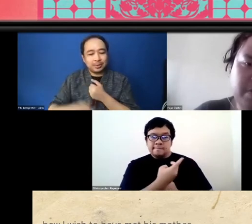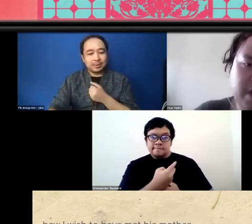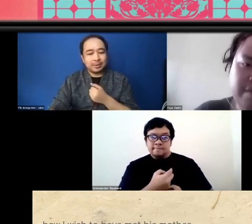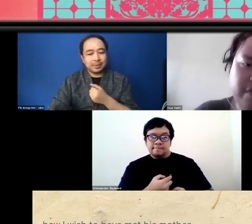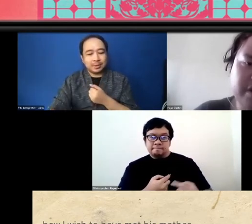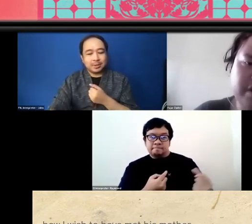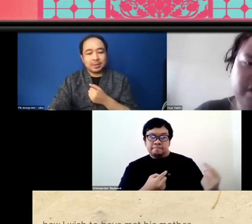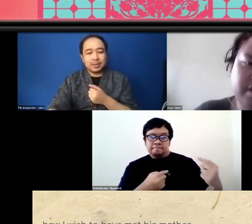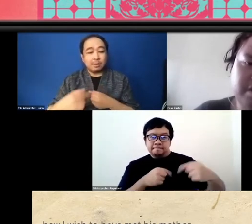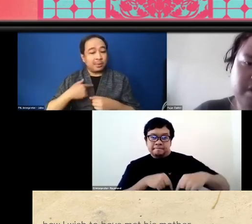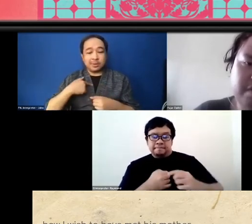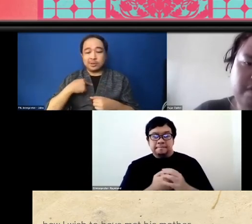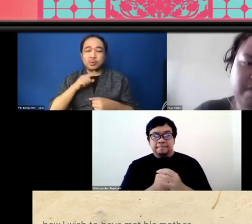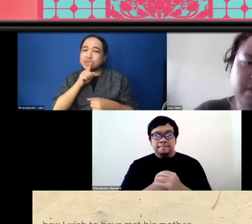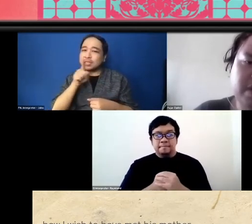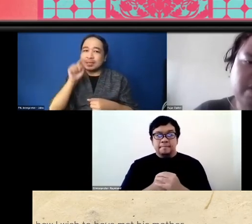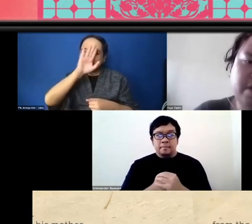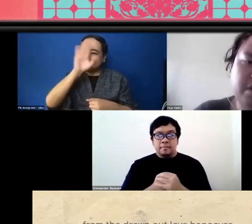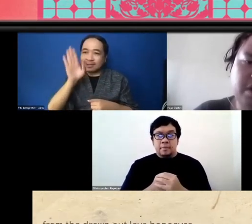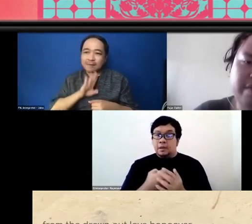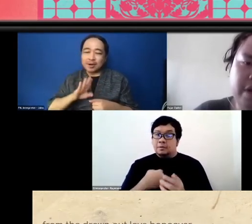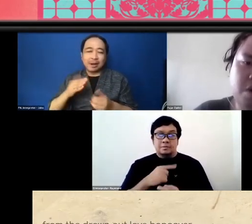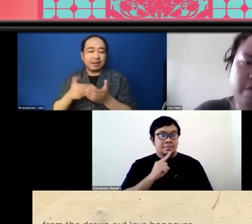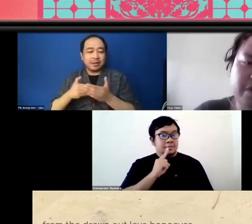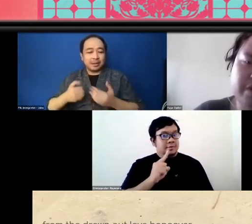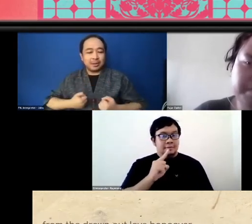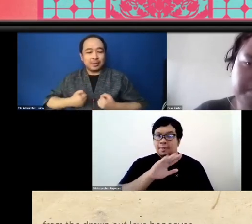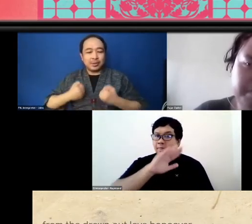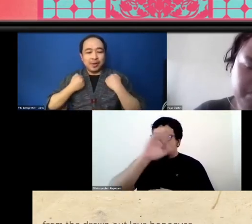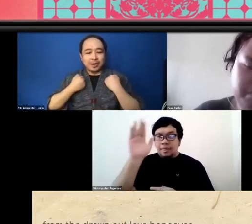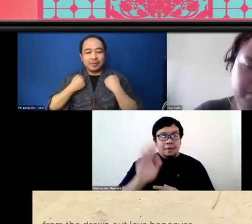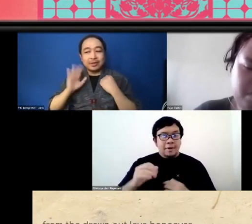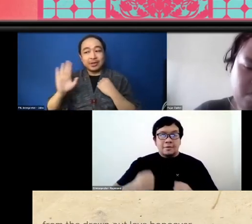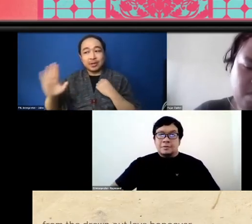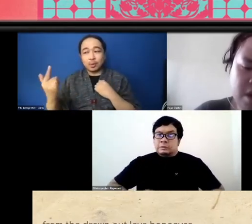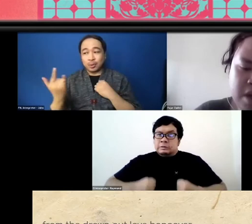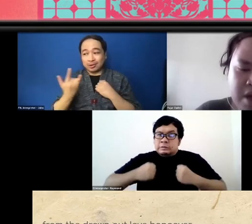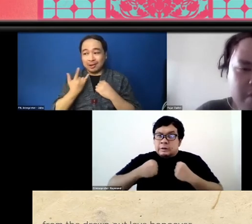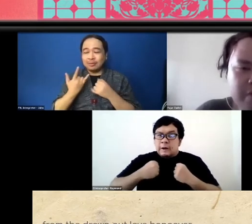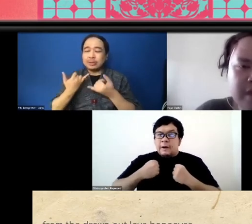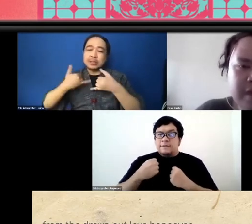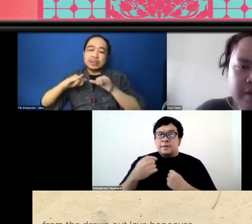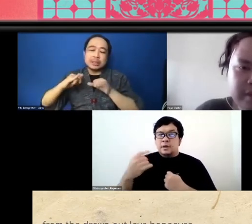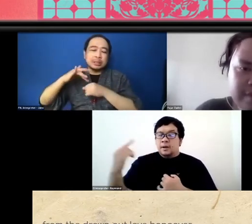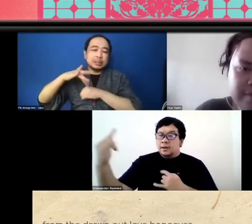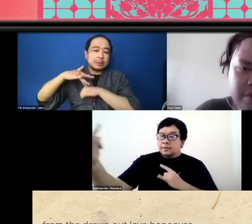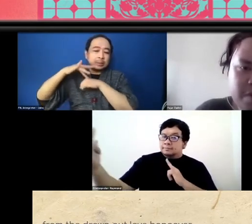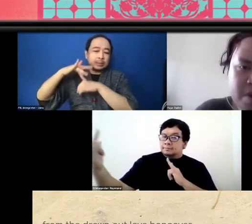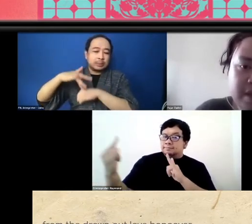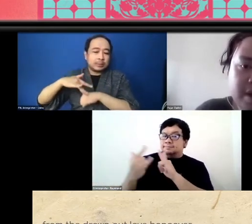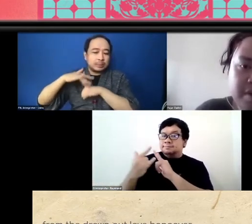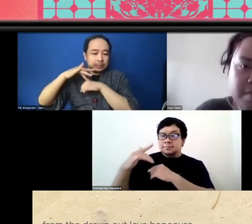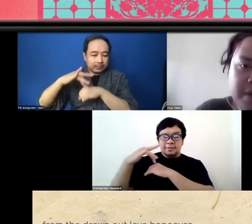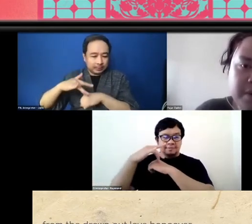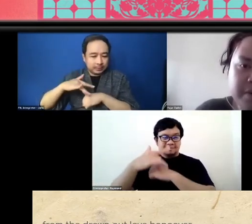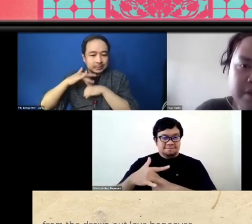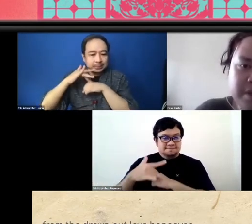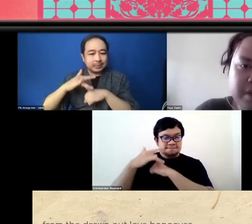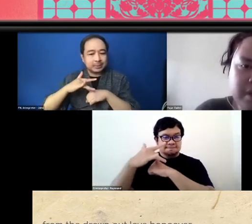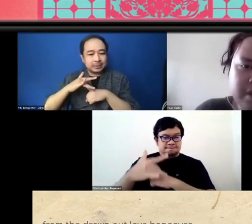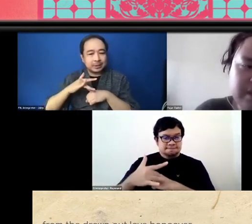fully recover from a drown-out love hangover. How things never quite got